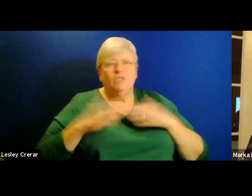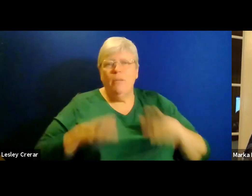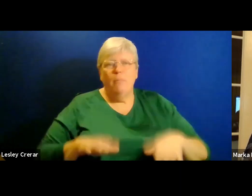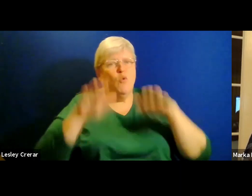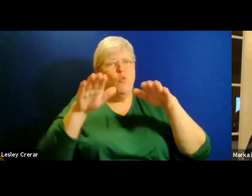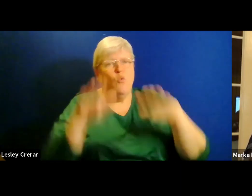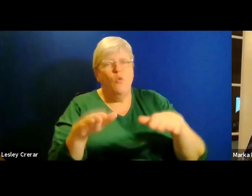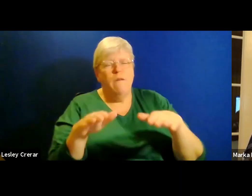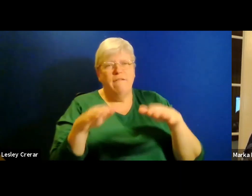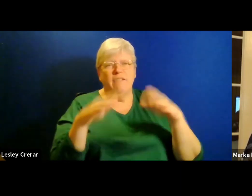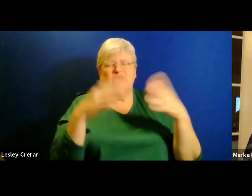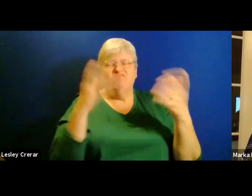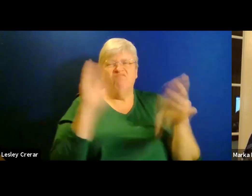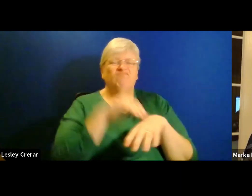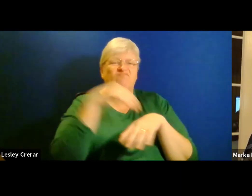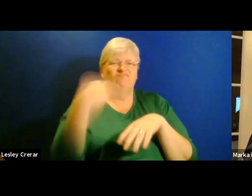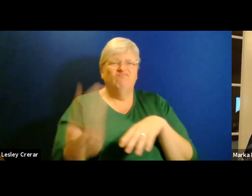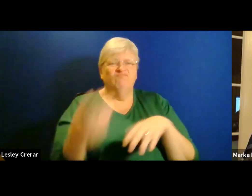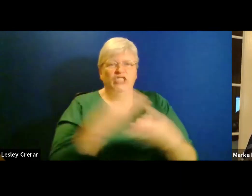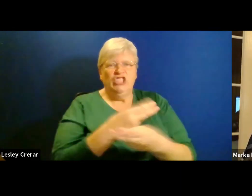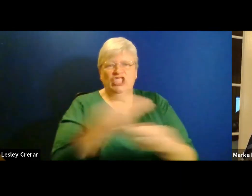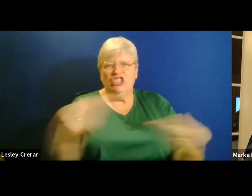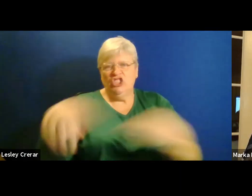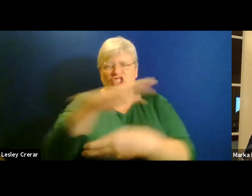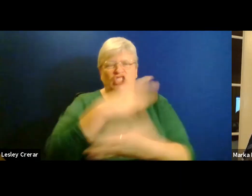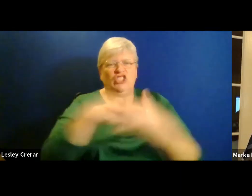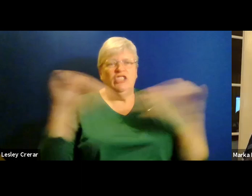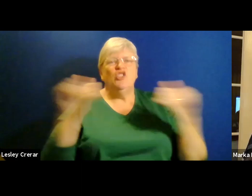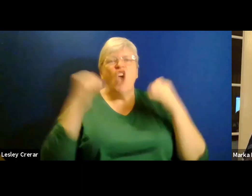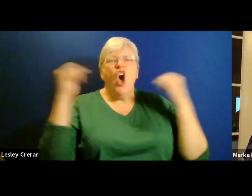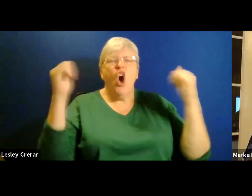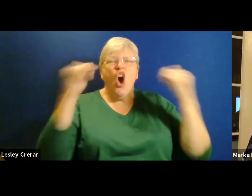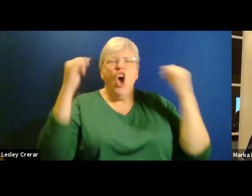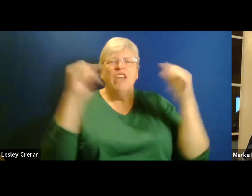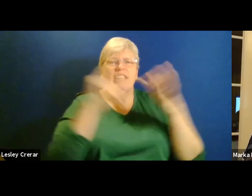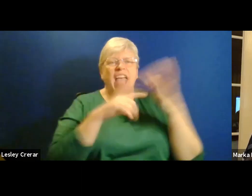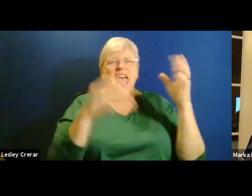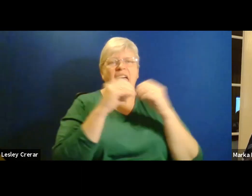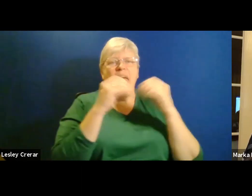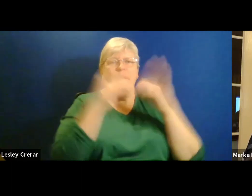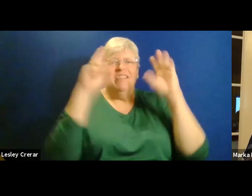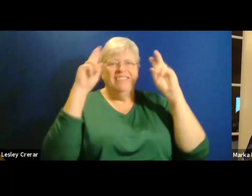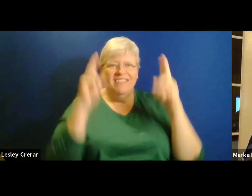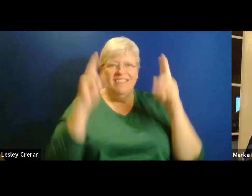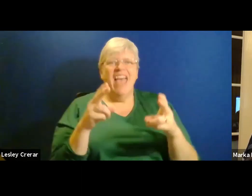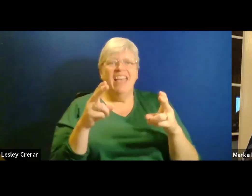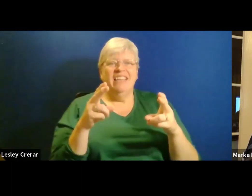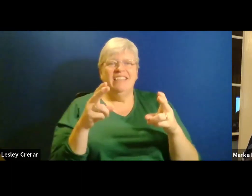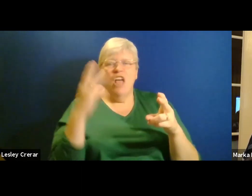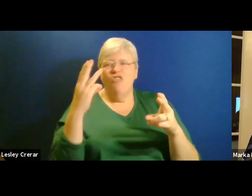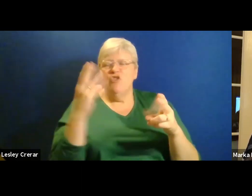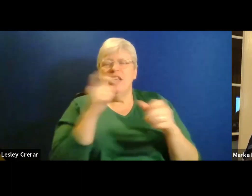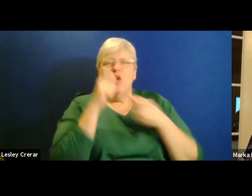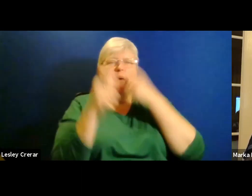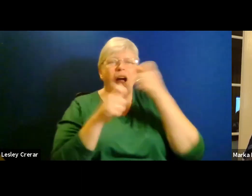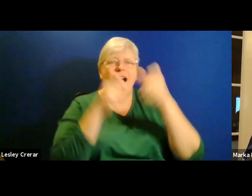the spindles of ochre dirt do all the rejoicing. Ebb was dead. Three words to cover the